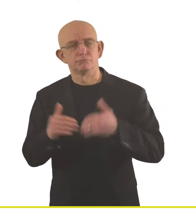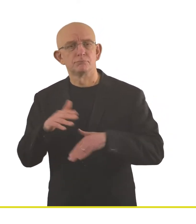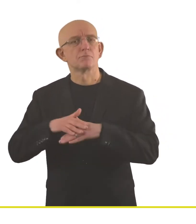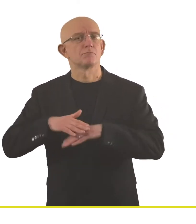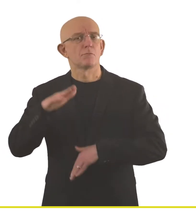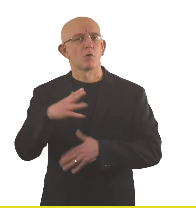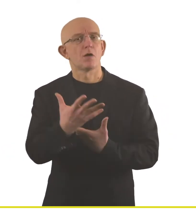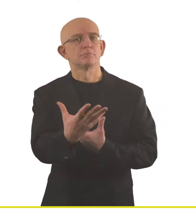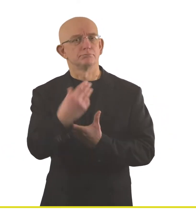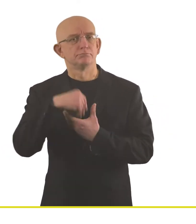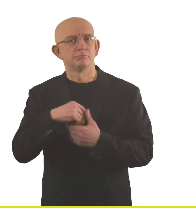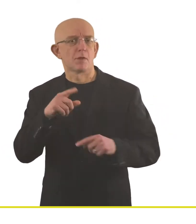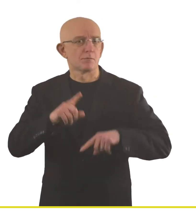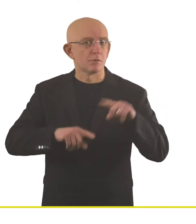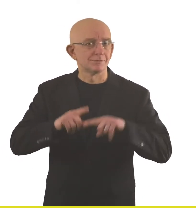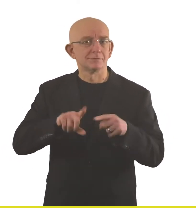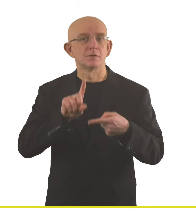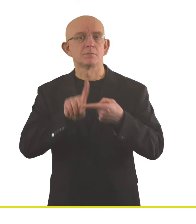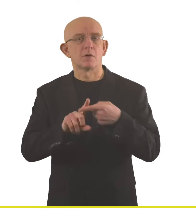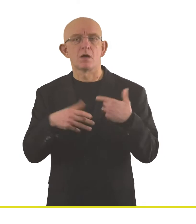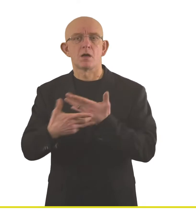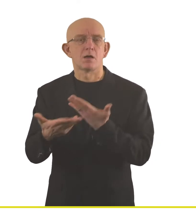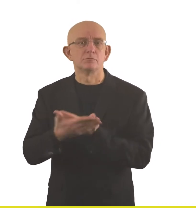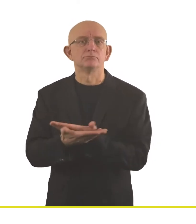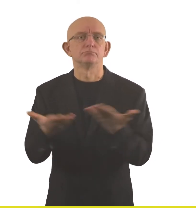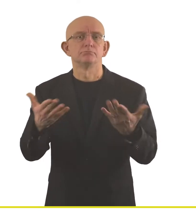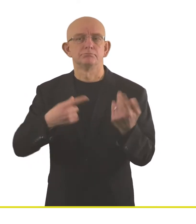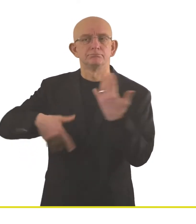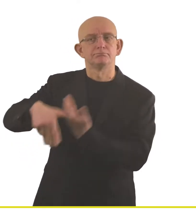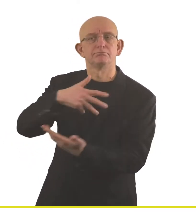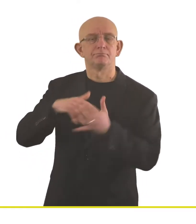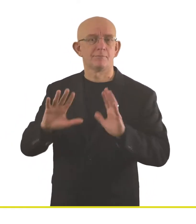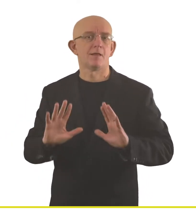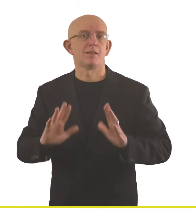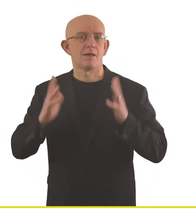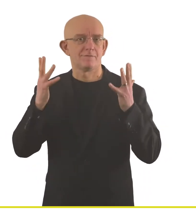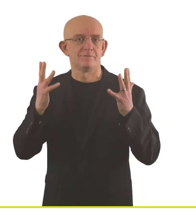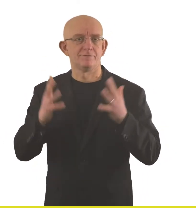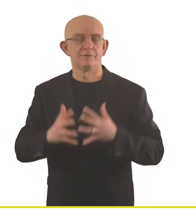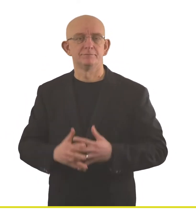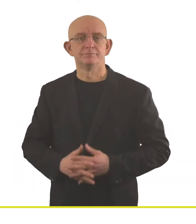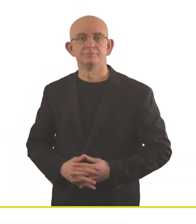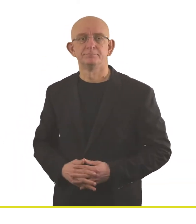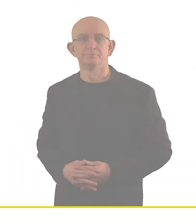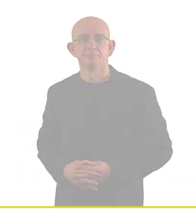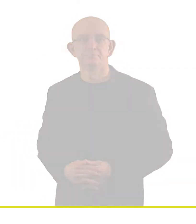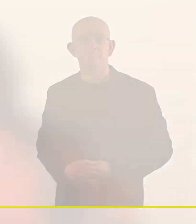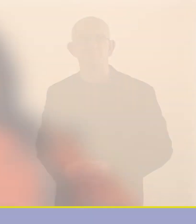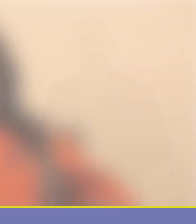Action 13. Enhance participation in political and public life.